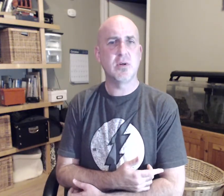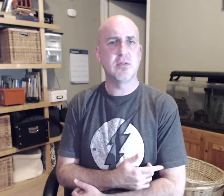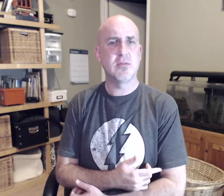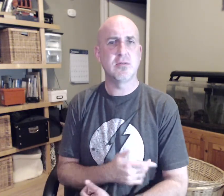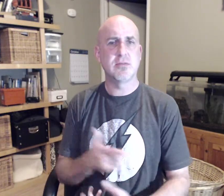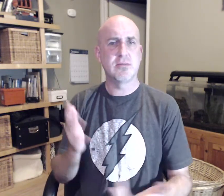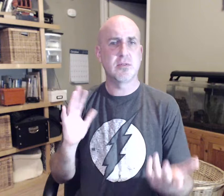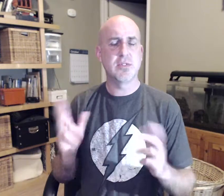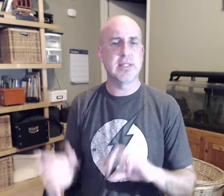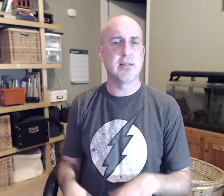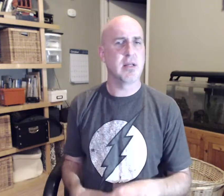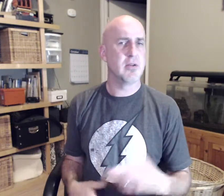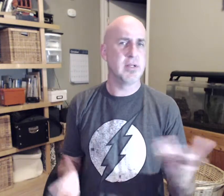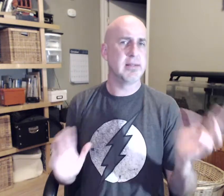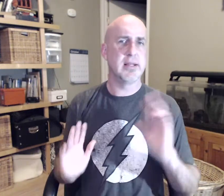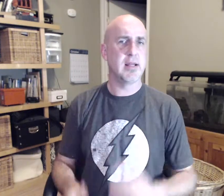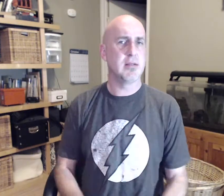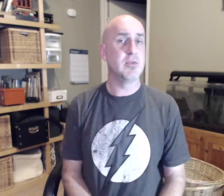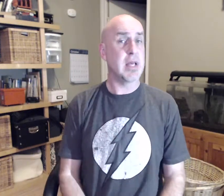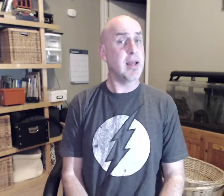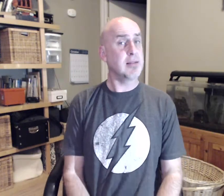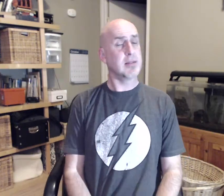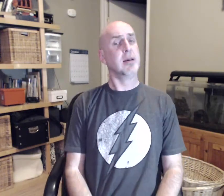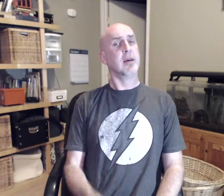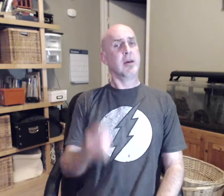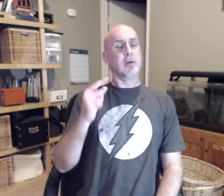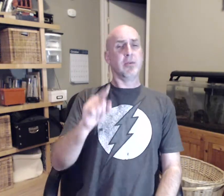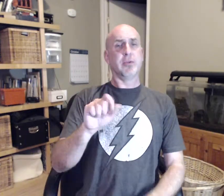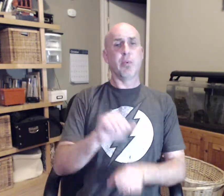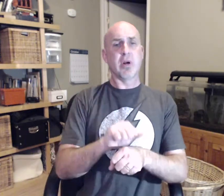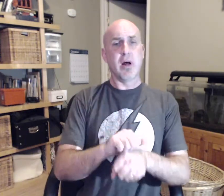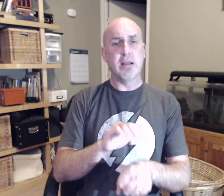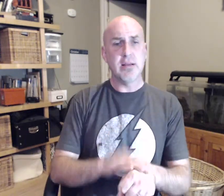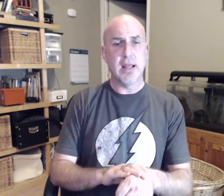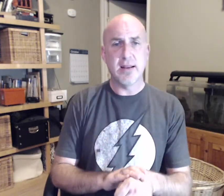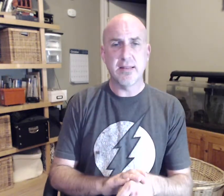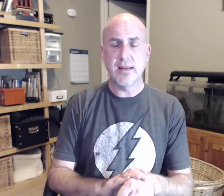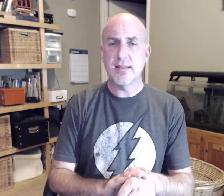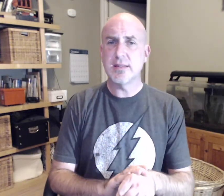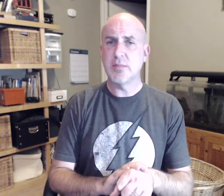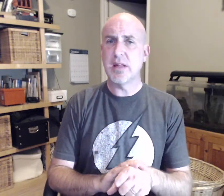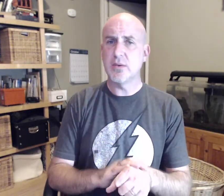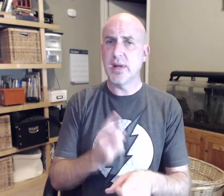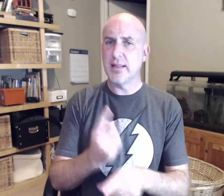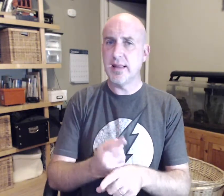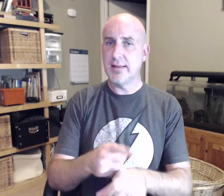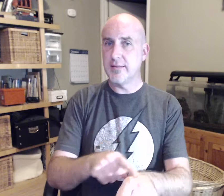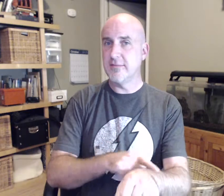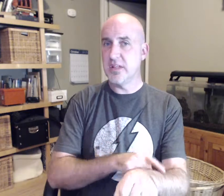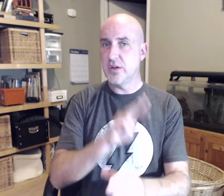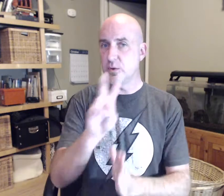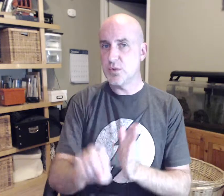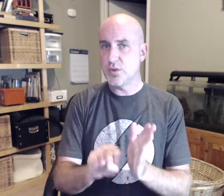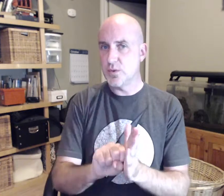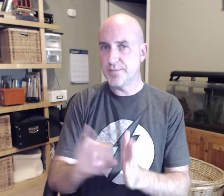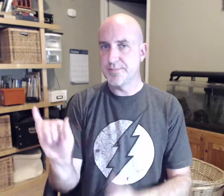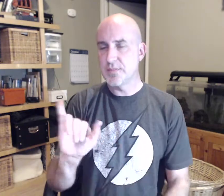12, 1,399 new signs for you to work on, and I think that's about the right length of video too.